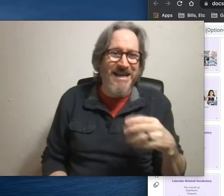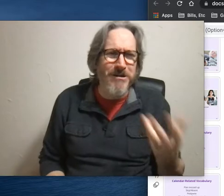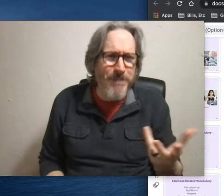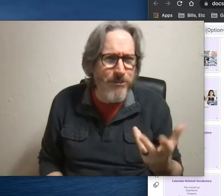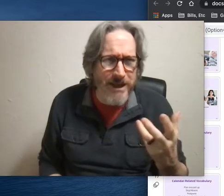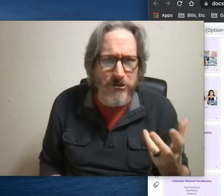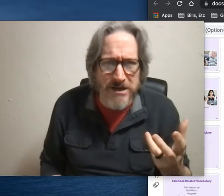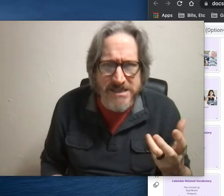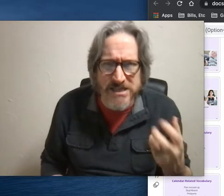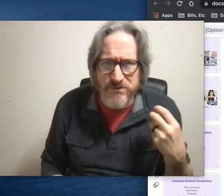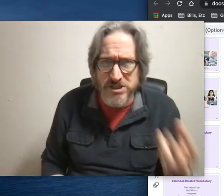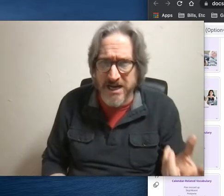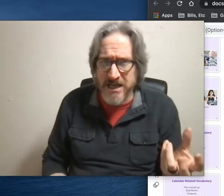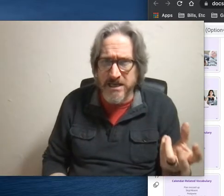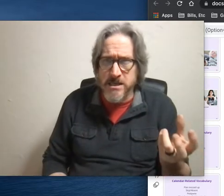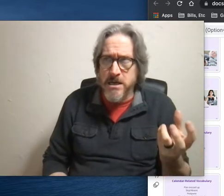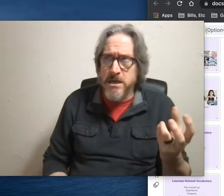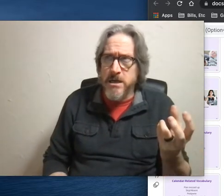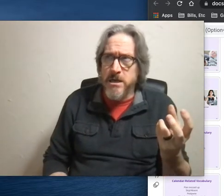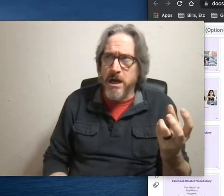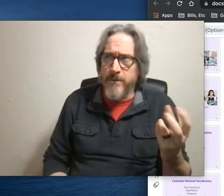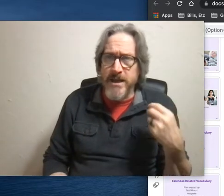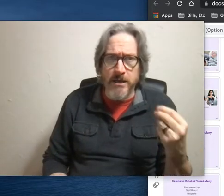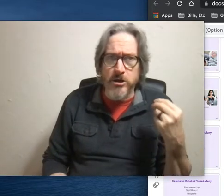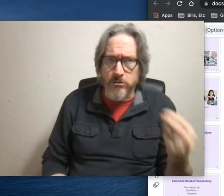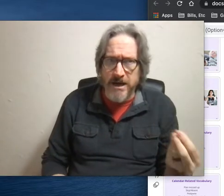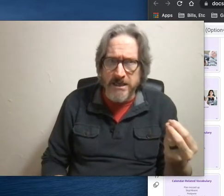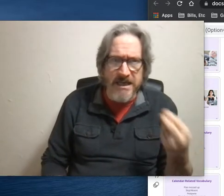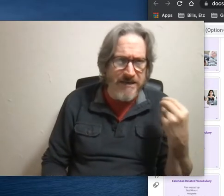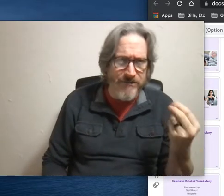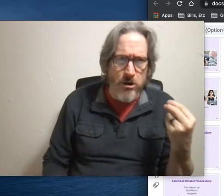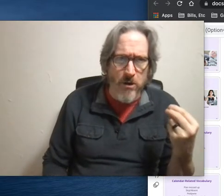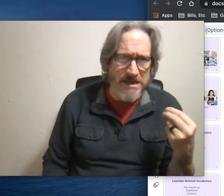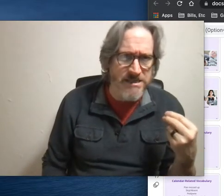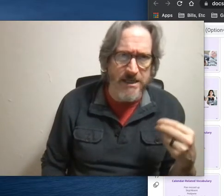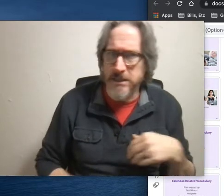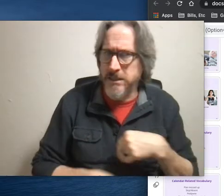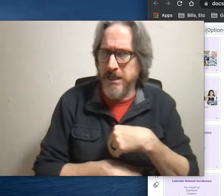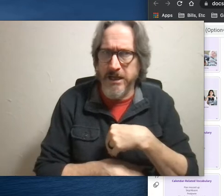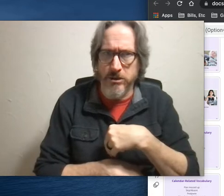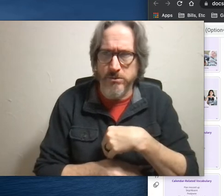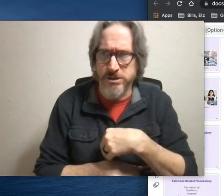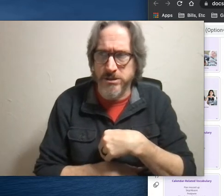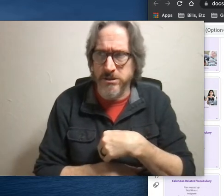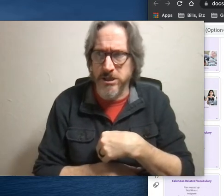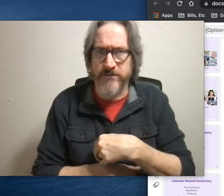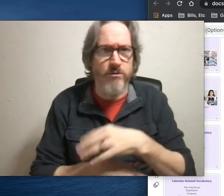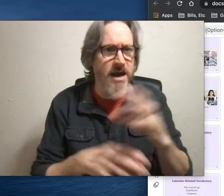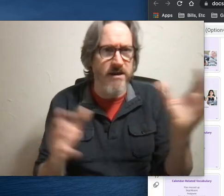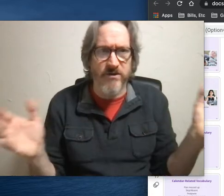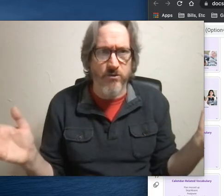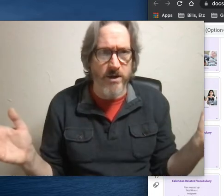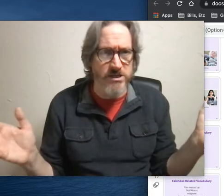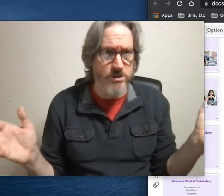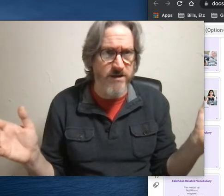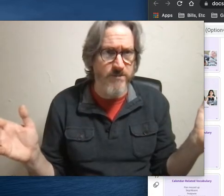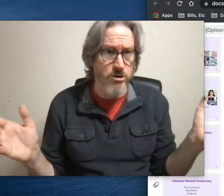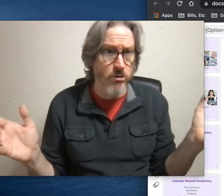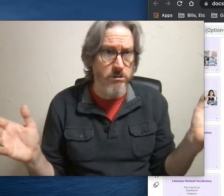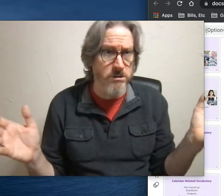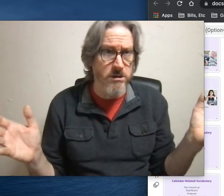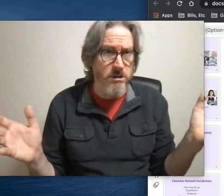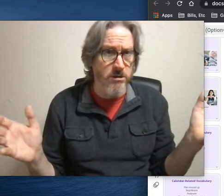Because hearing people get criticized for signing it incorrectly, even though I see it used in a variety of different ways, which